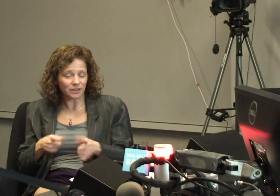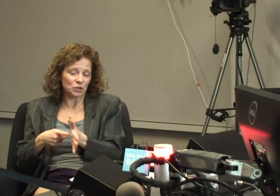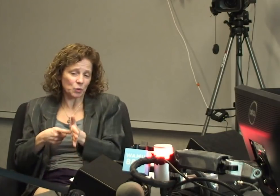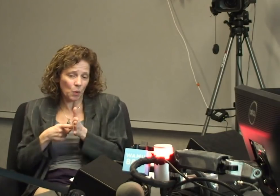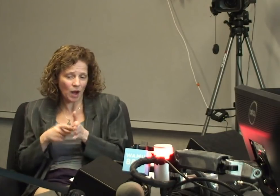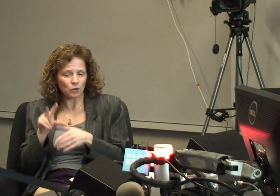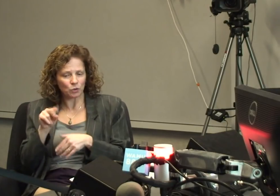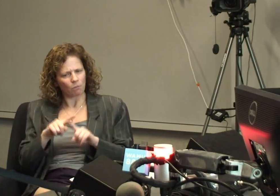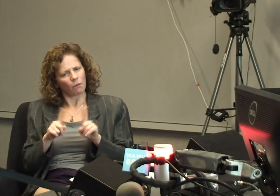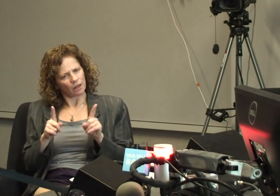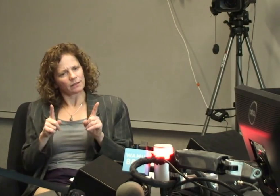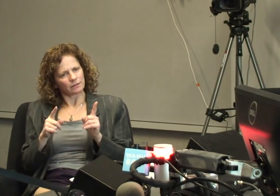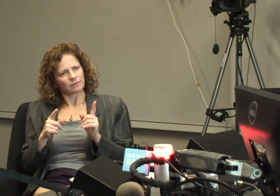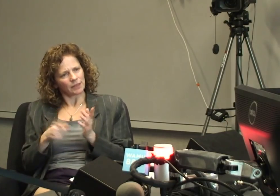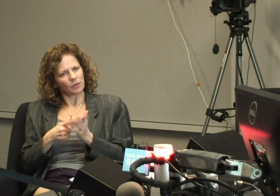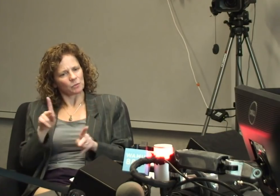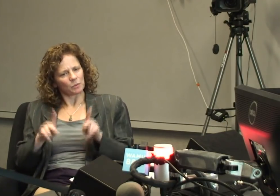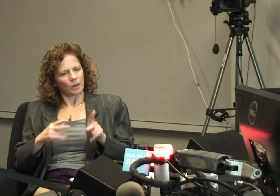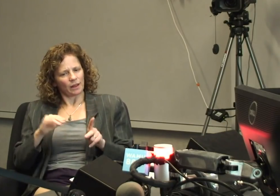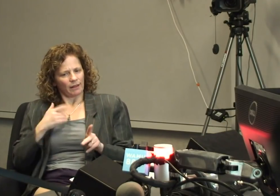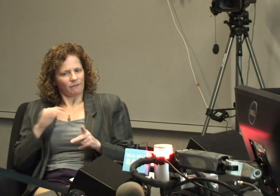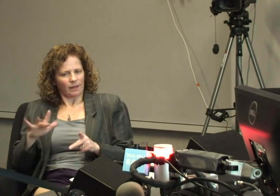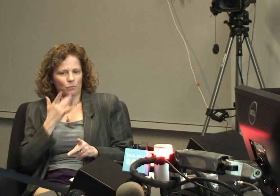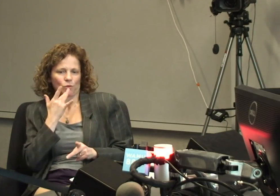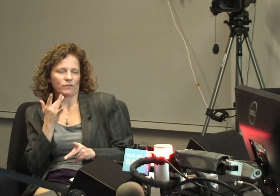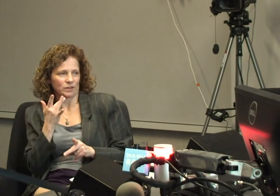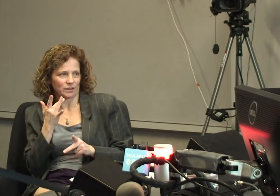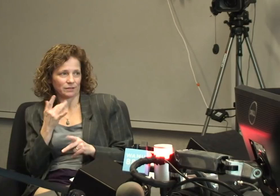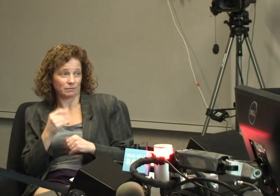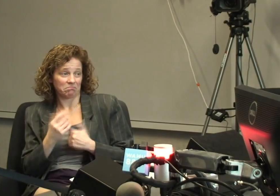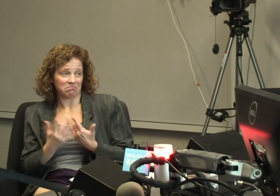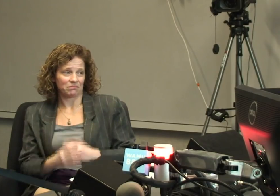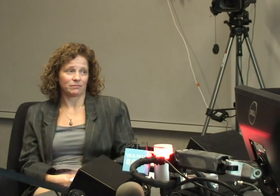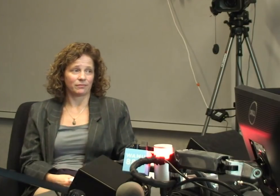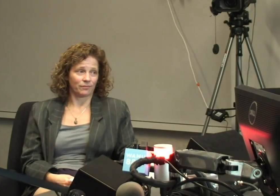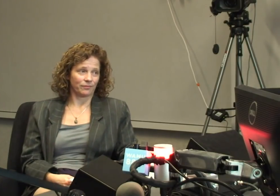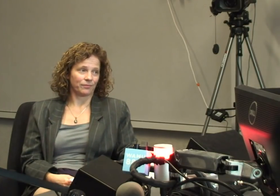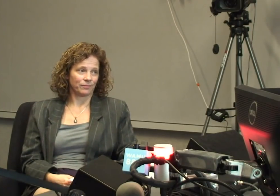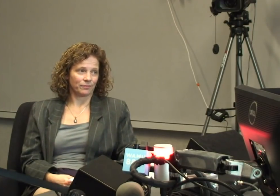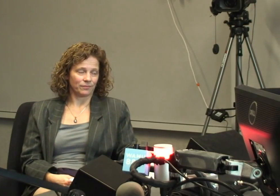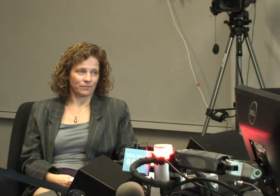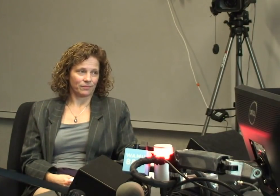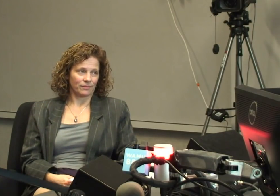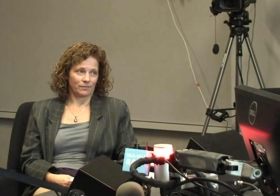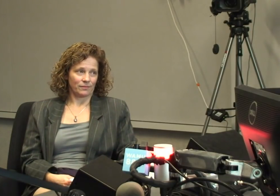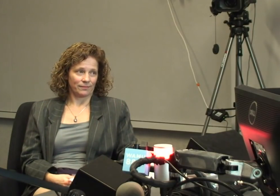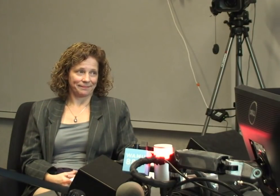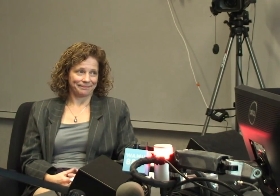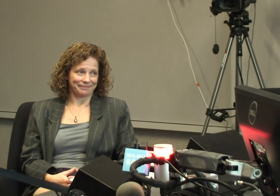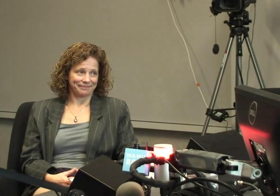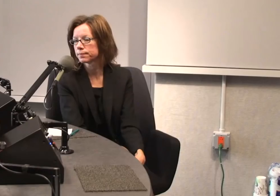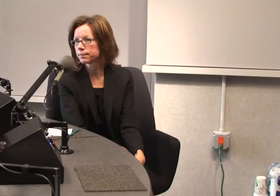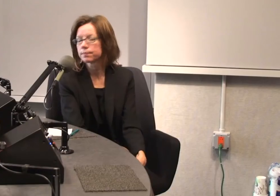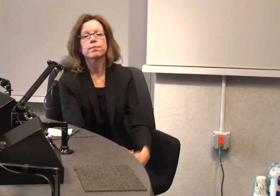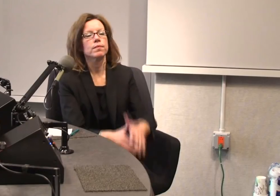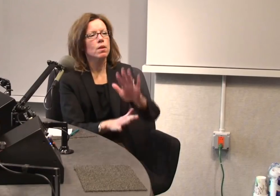Not that that always happens, it's not always required, but nonetheless people do have a preference towards working in that direction of language interpretation. Why is there